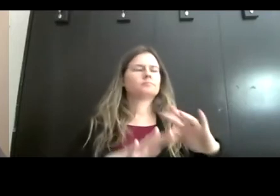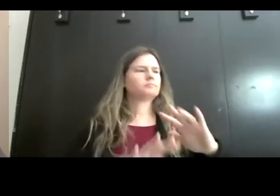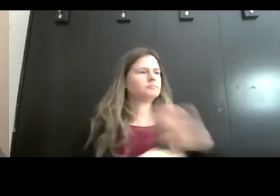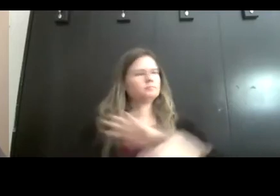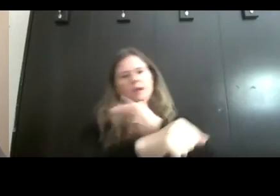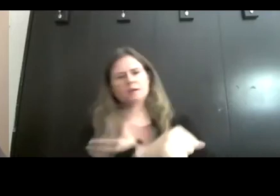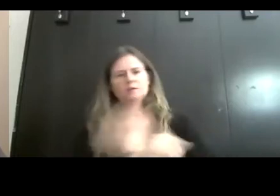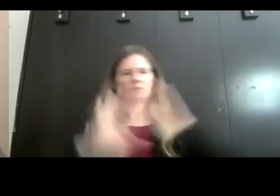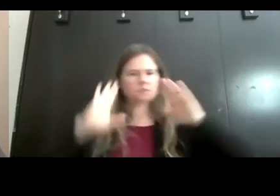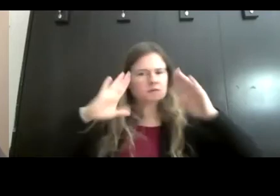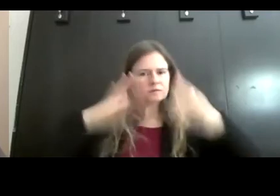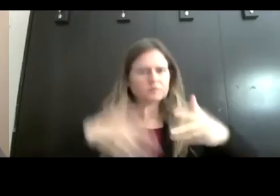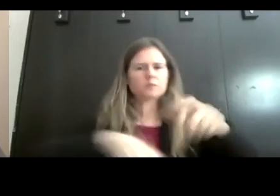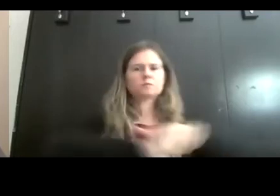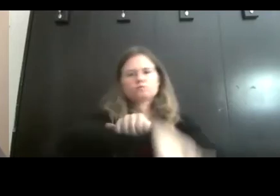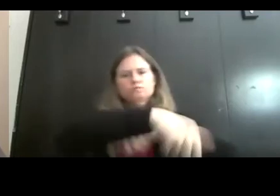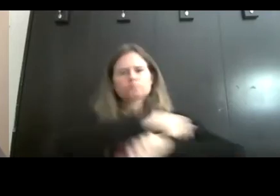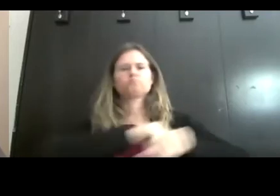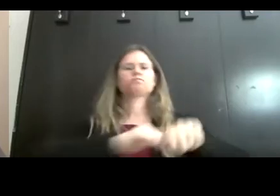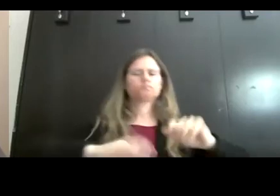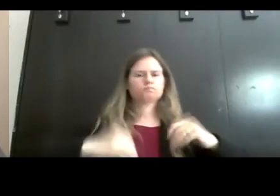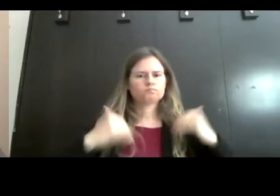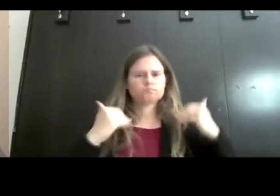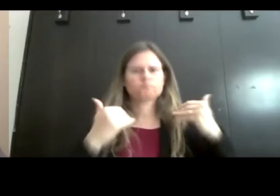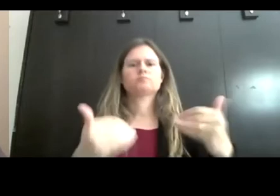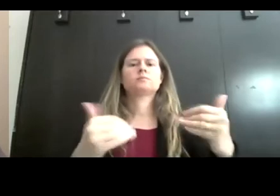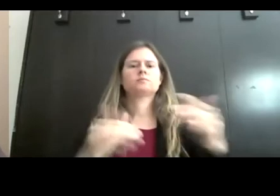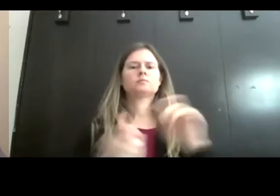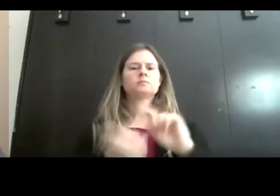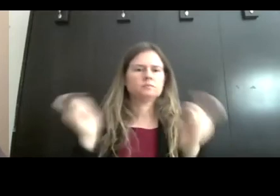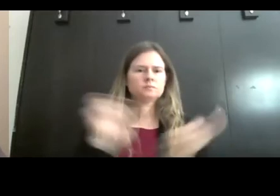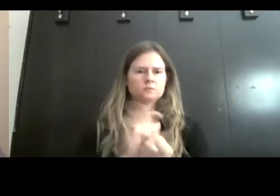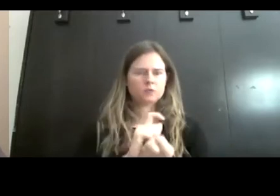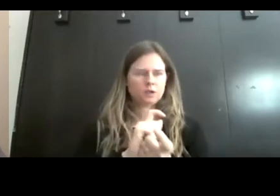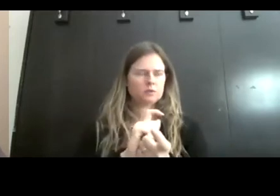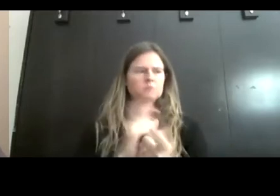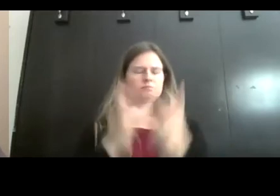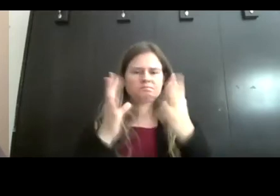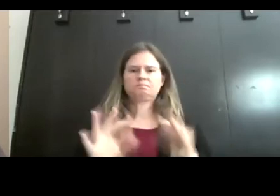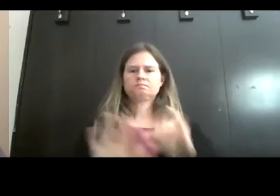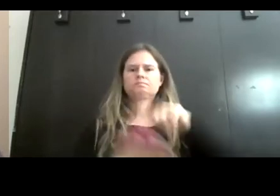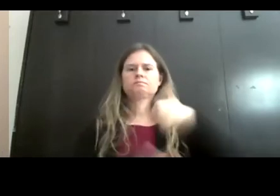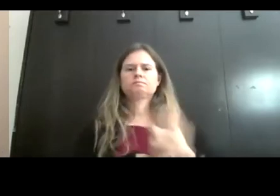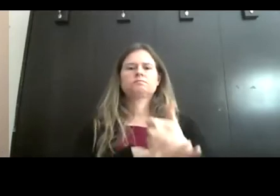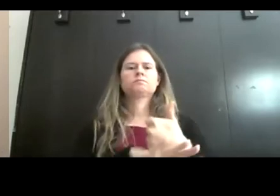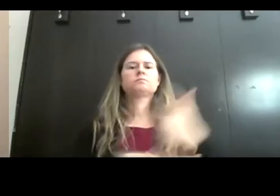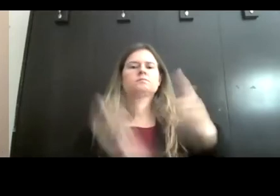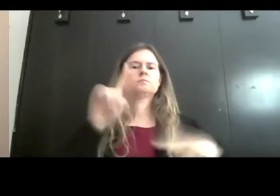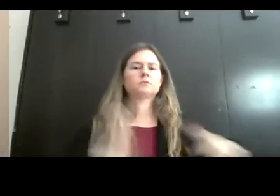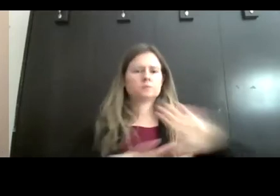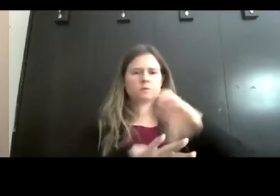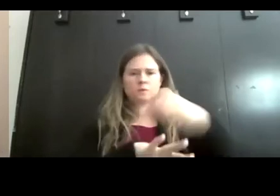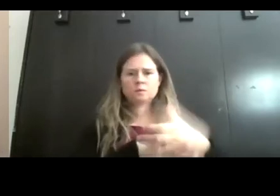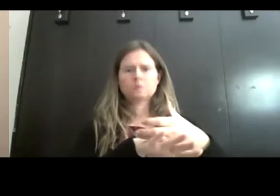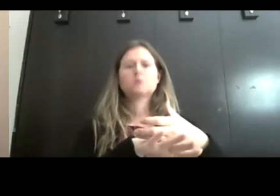you will, to change in our county, which then formed the Diversity Coalition. As a nonprofit,